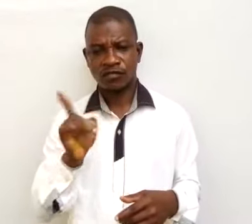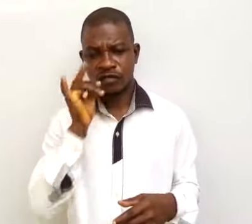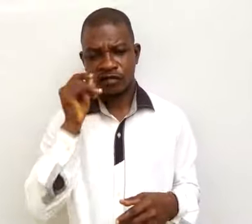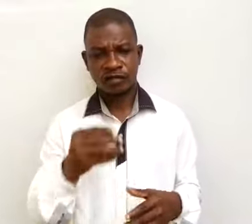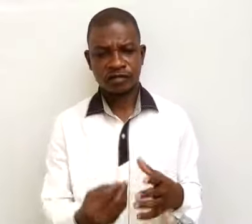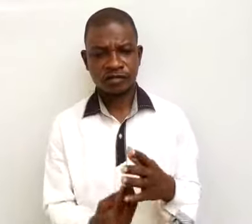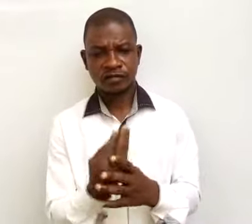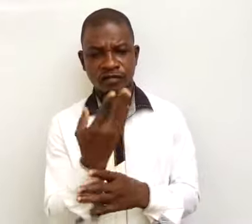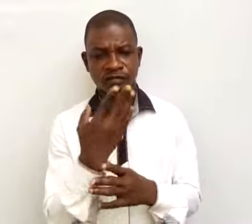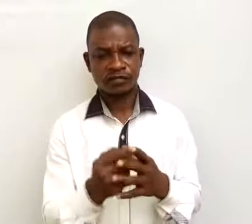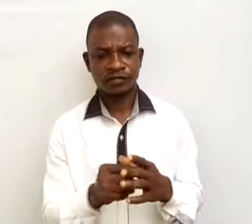develop